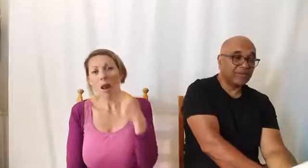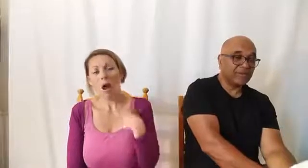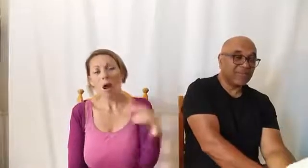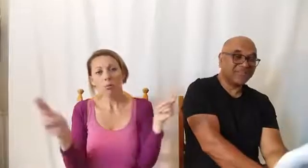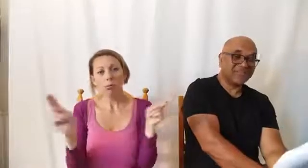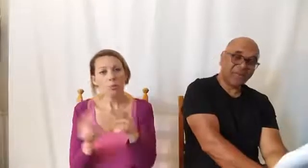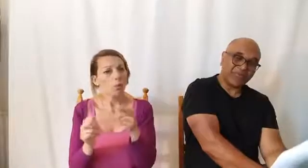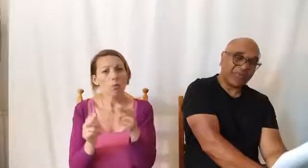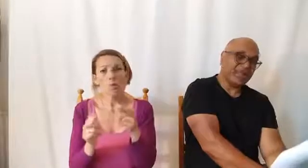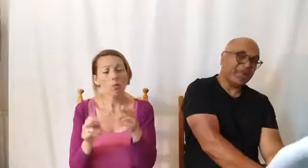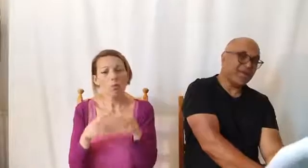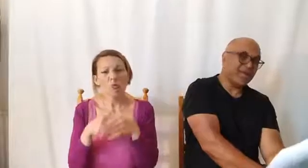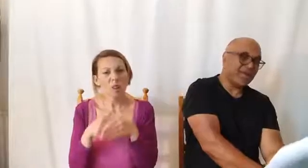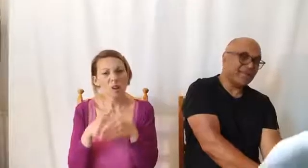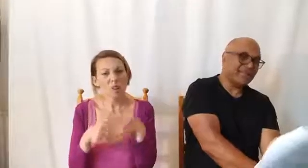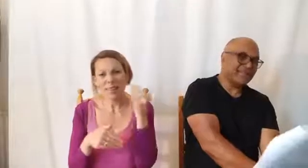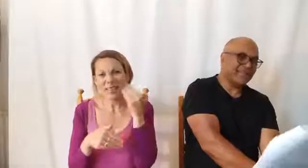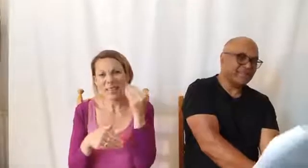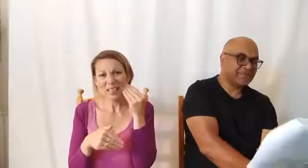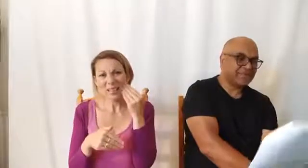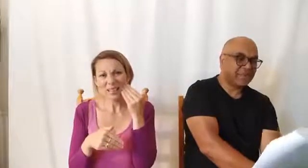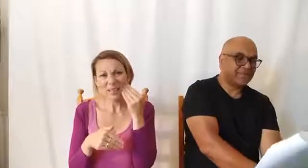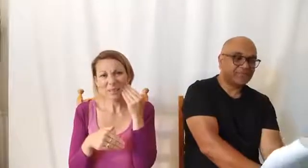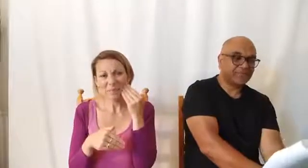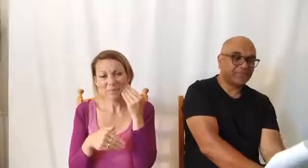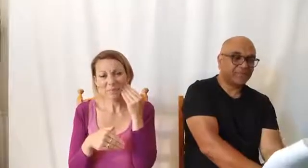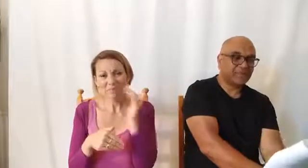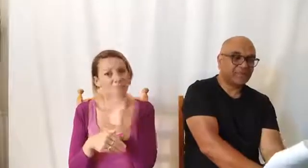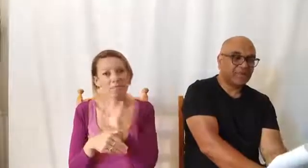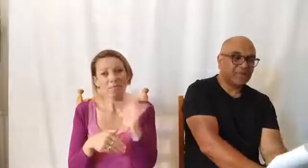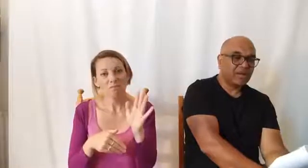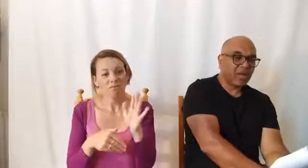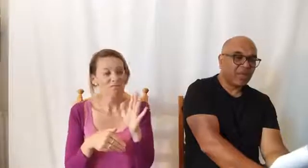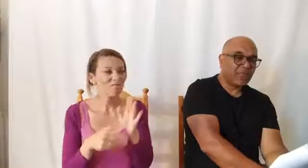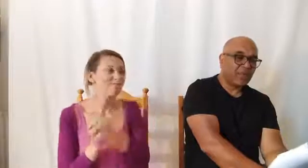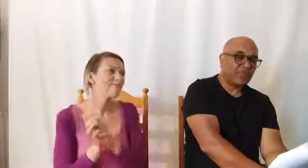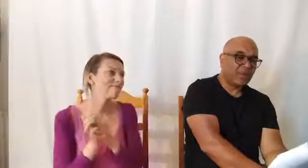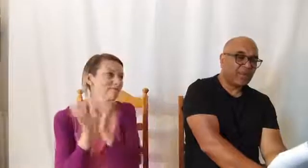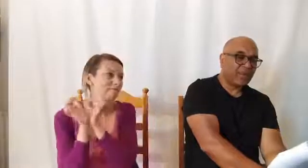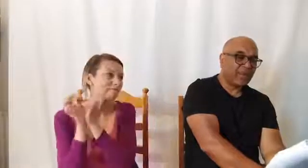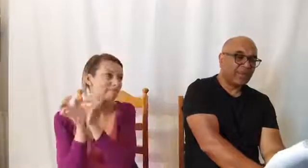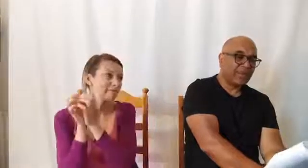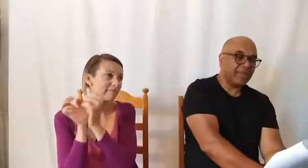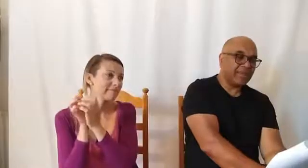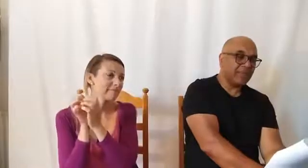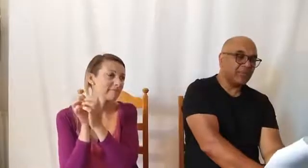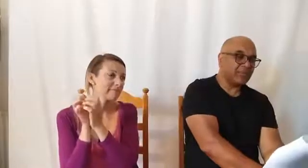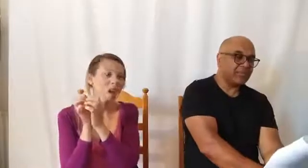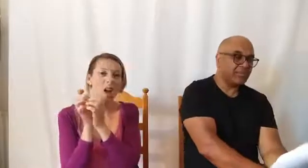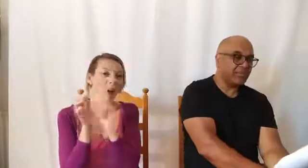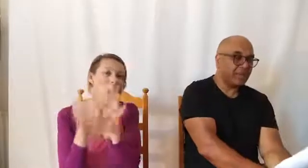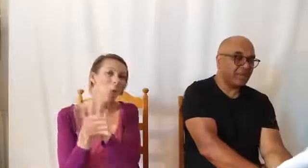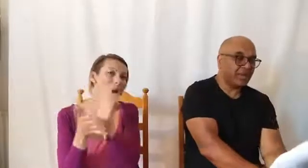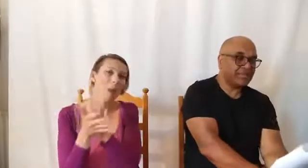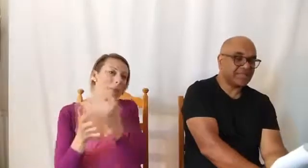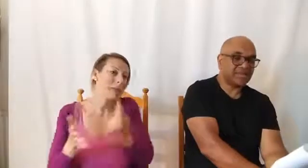"It's not fun being on your own, is it?" said Ben. "I thought everyone would like me and I would see beautiful places.